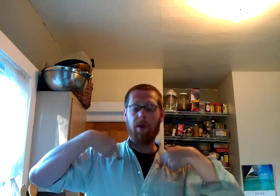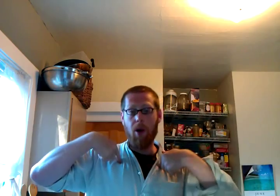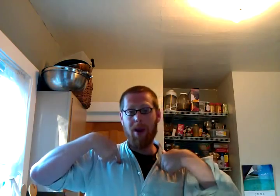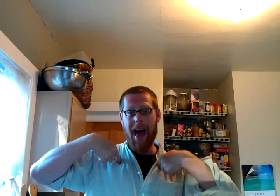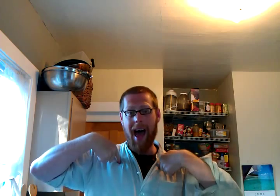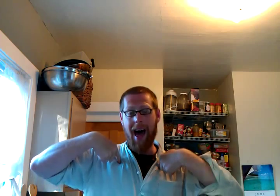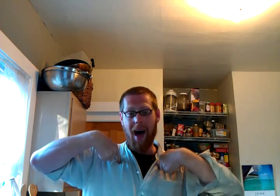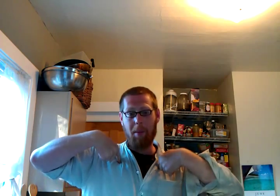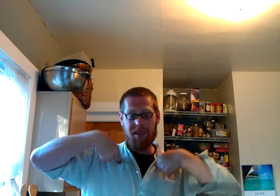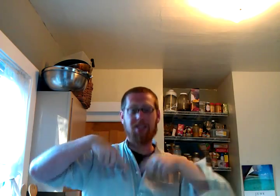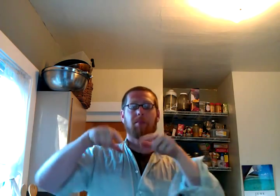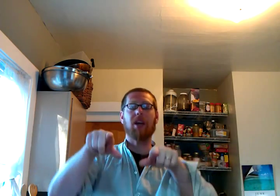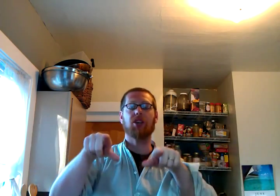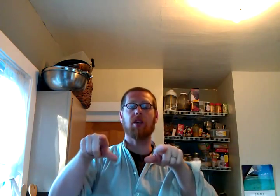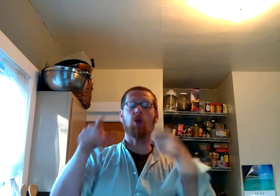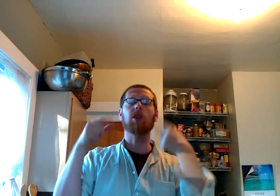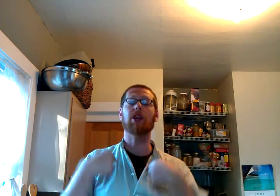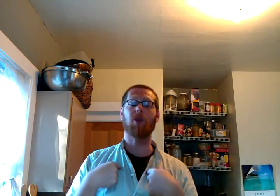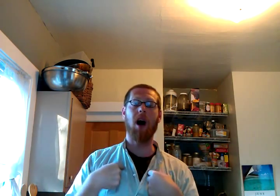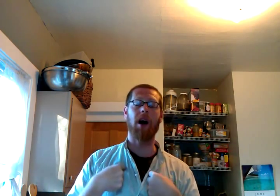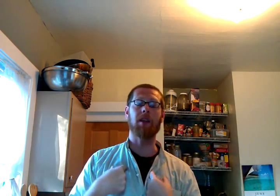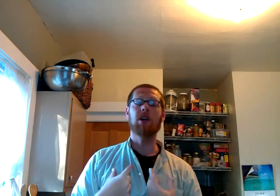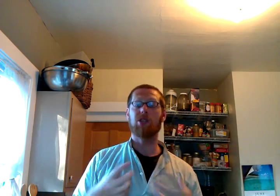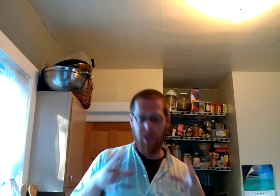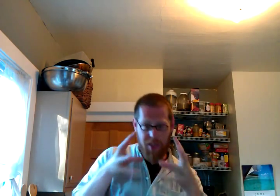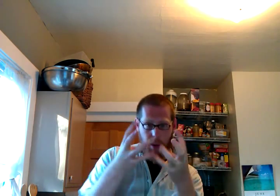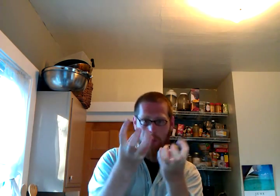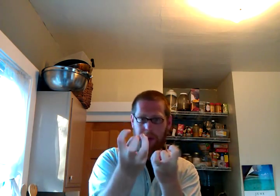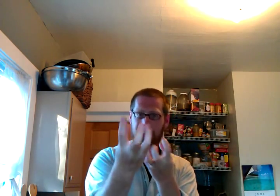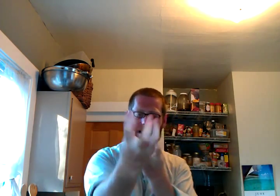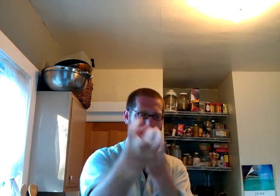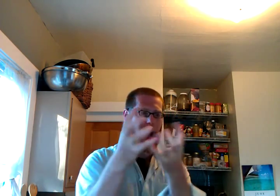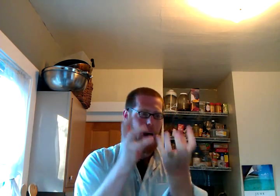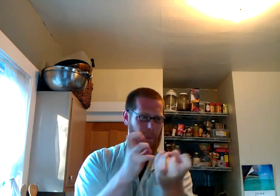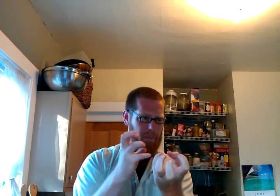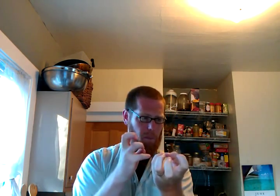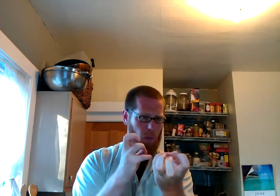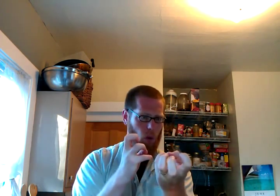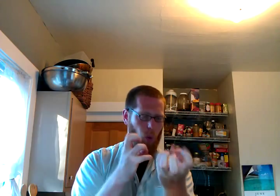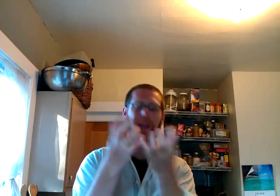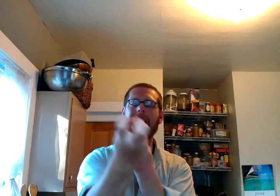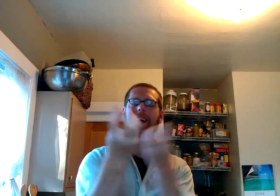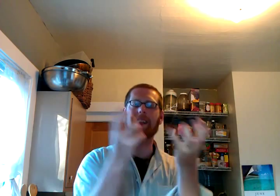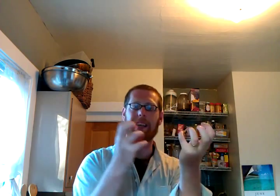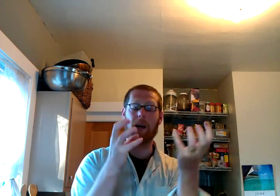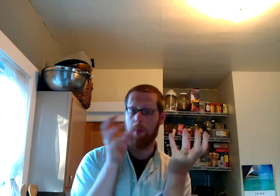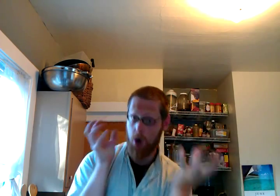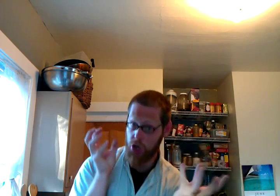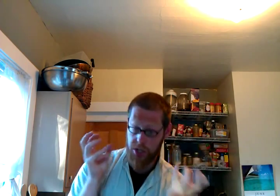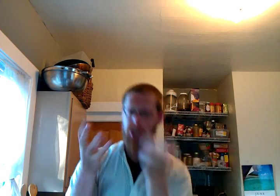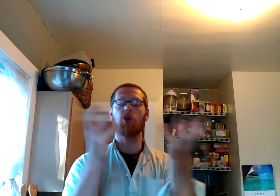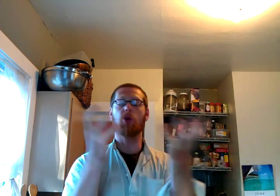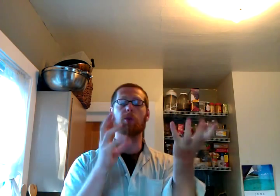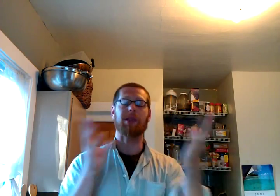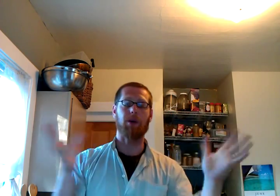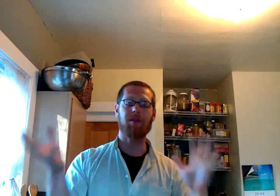own participation earlier on so that there would be these organically emergent groups that would find